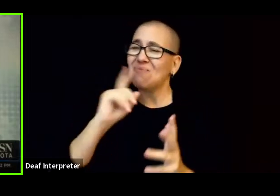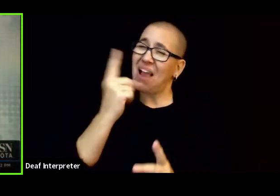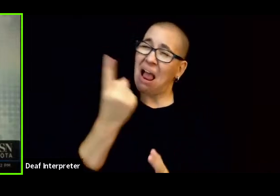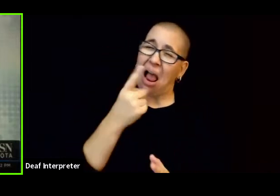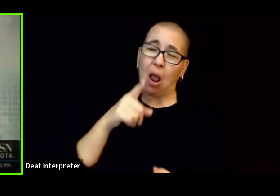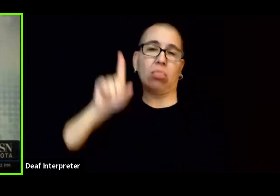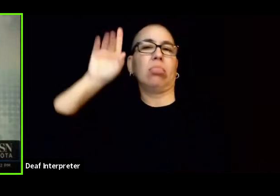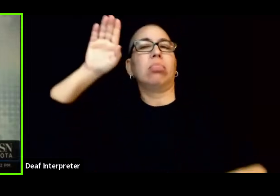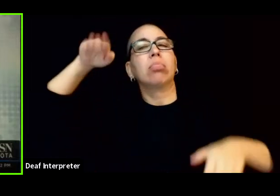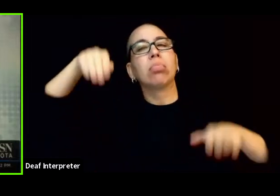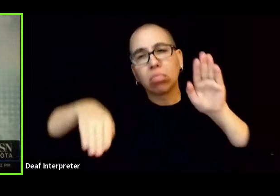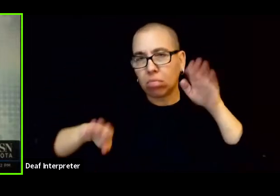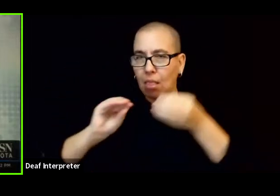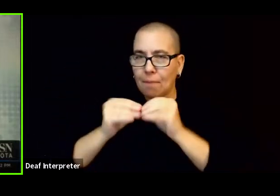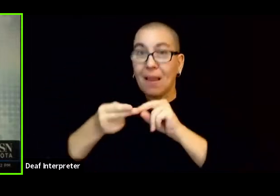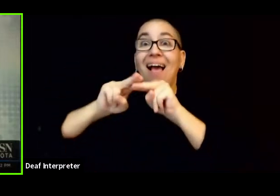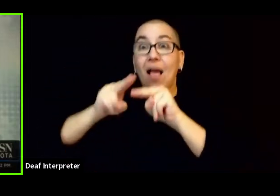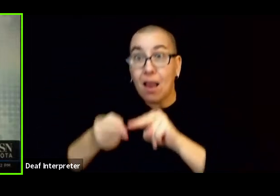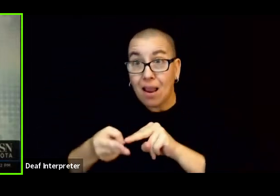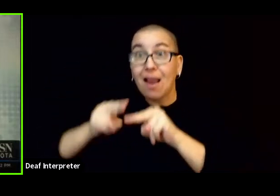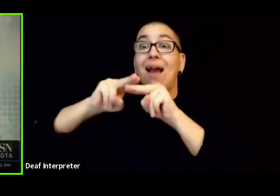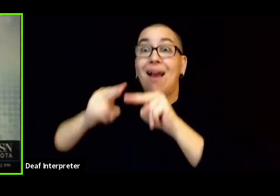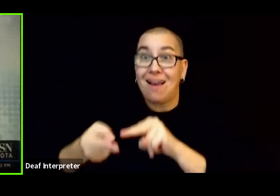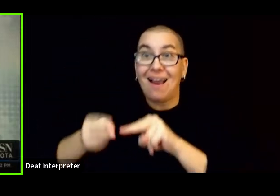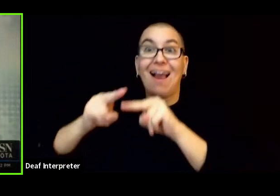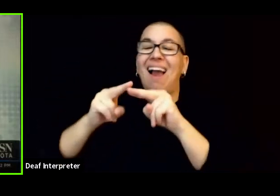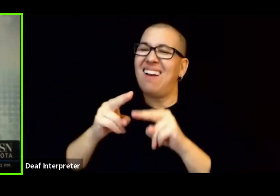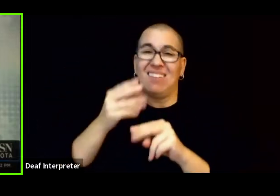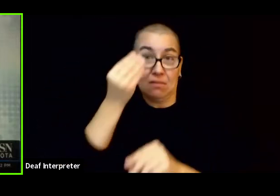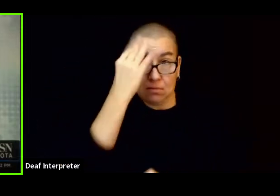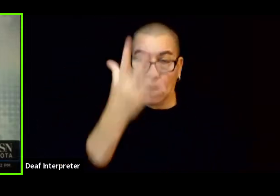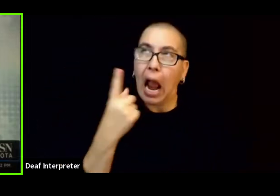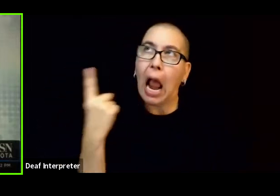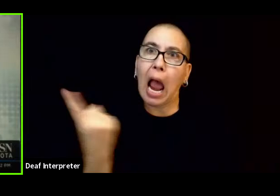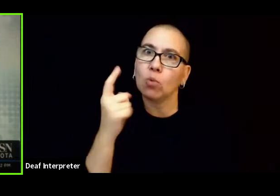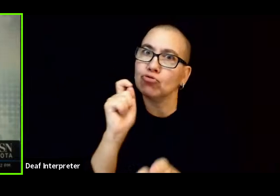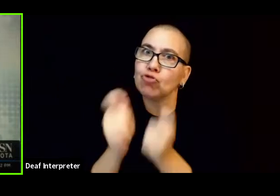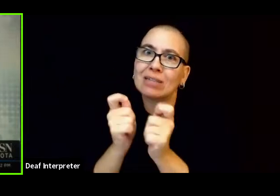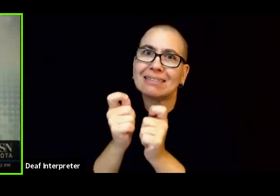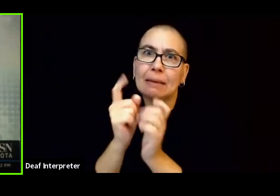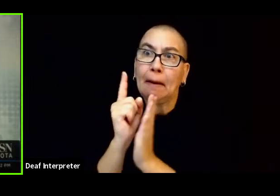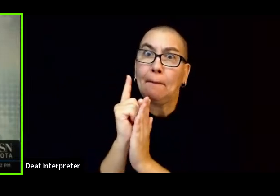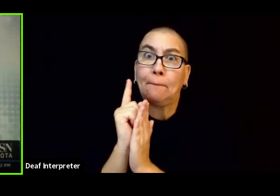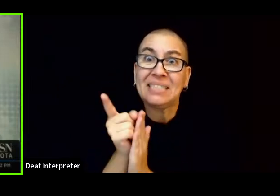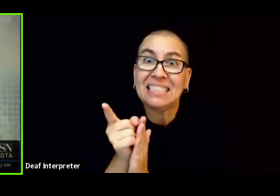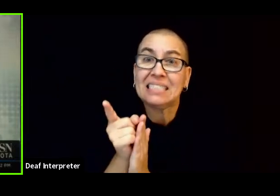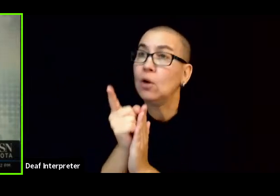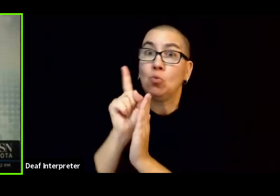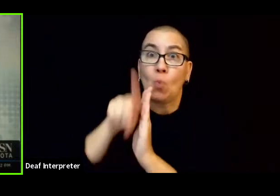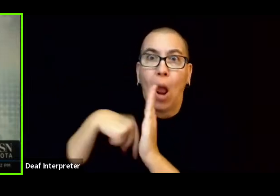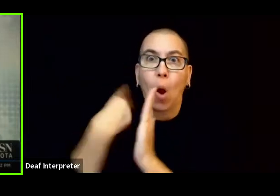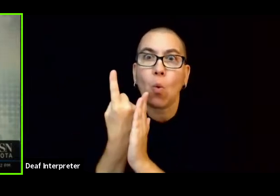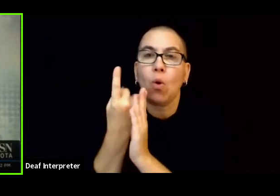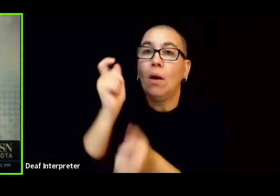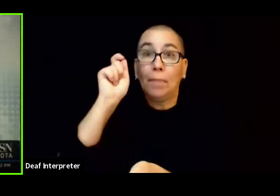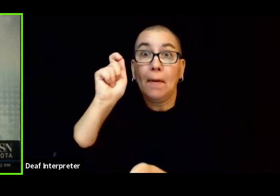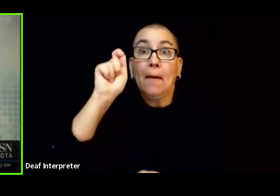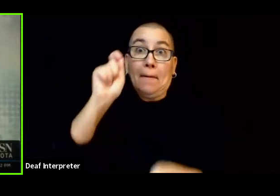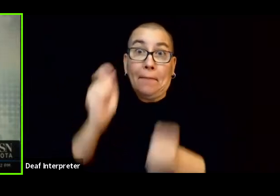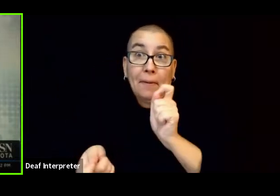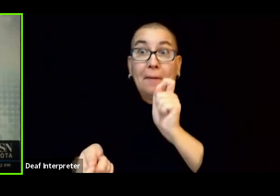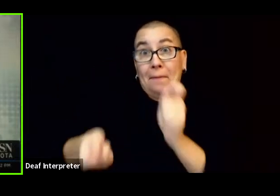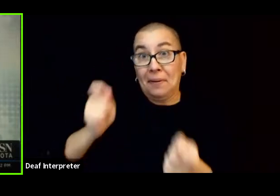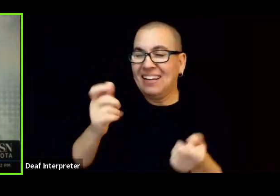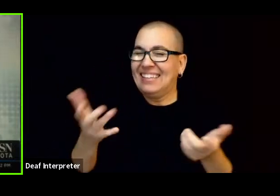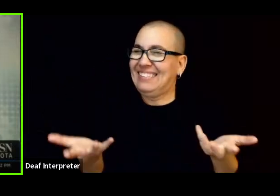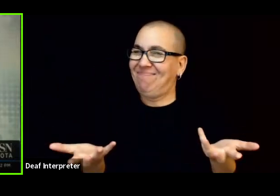literally daily, if not hourly. Just as an example, while there were 23 available ICU beds in